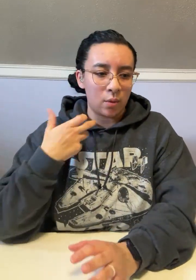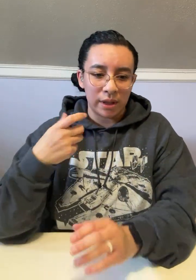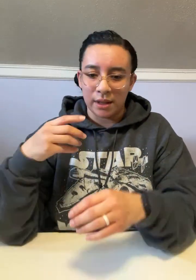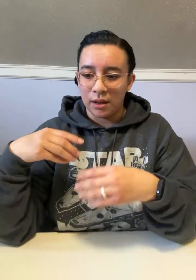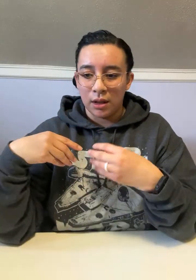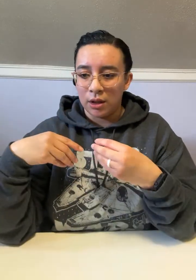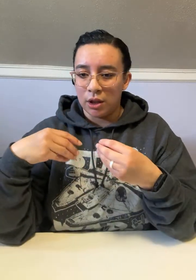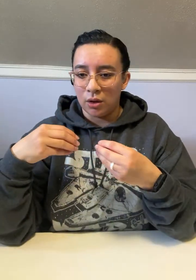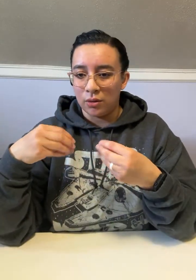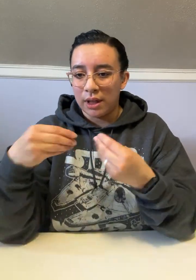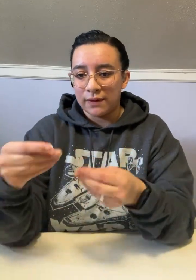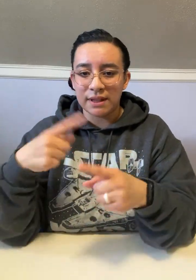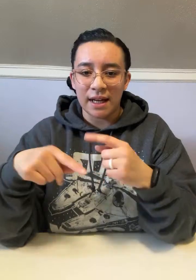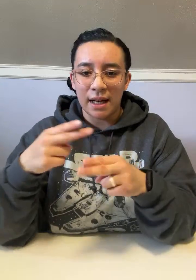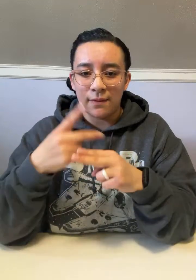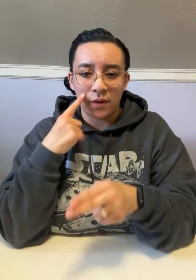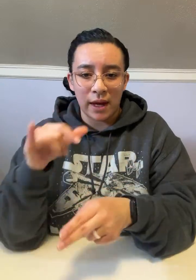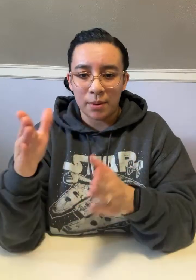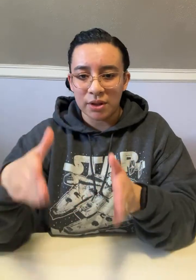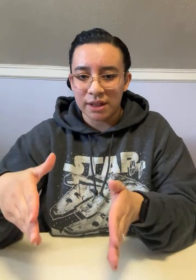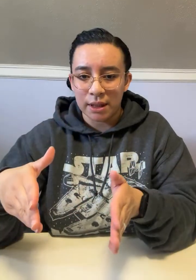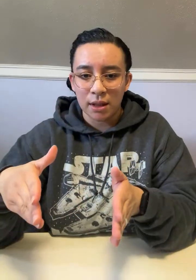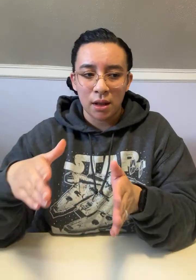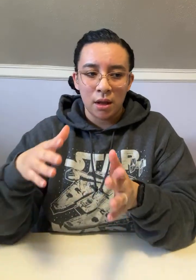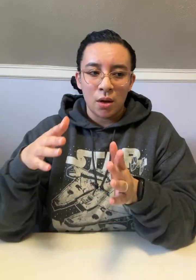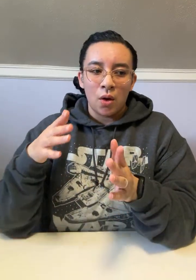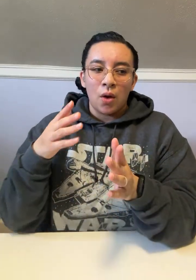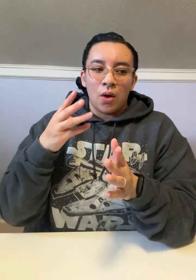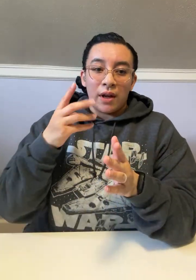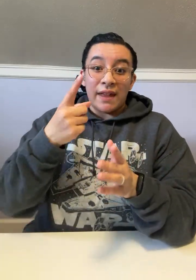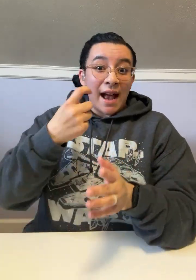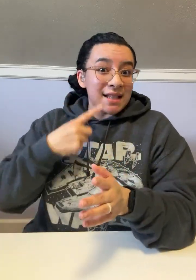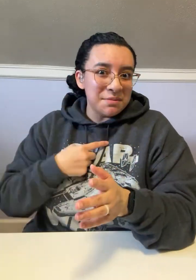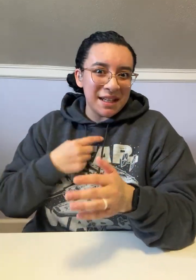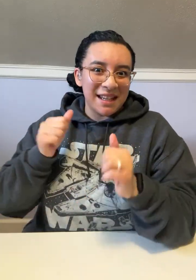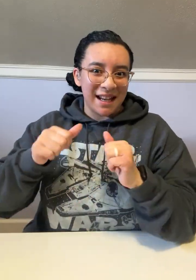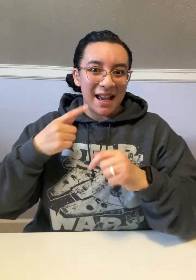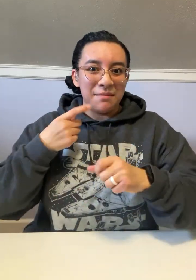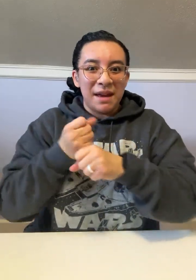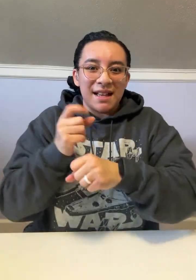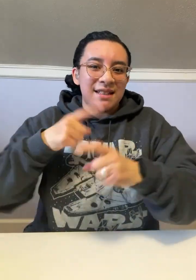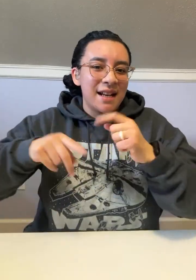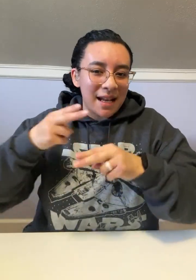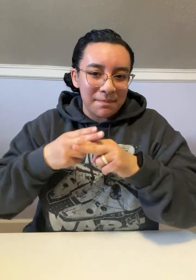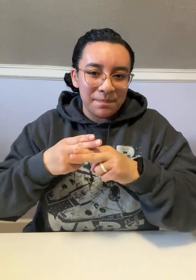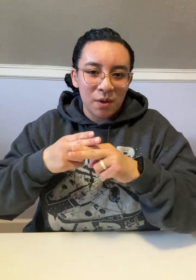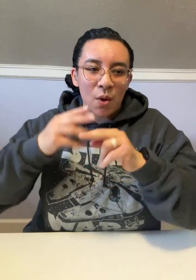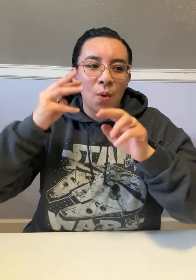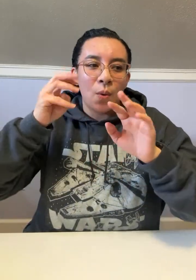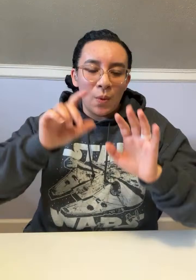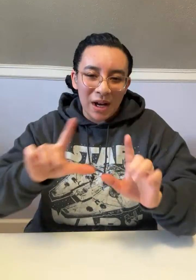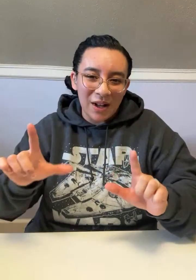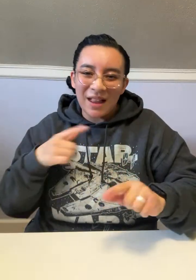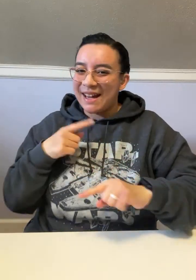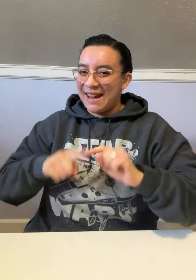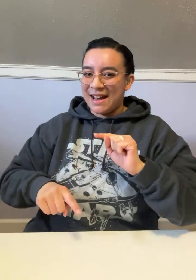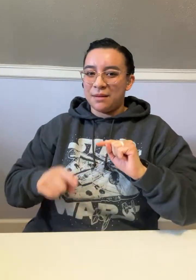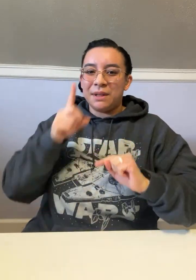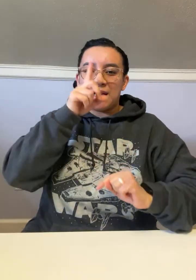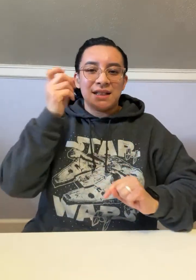to, give a sign name for that person. And they asked me, can I make a sign name? Well, I can't because I